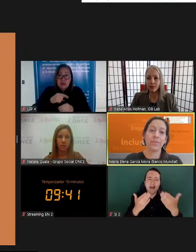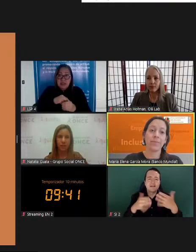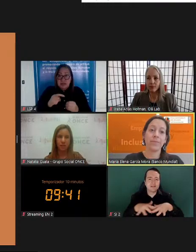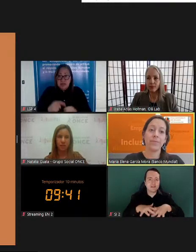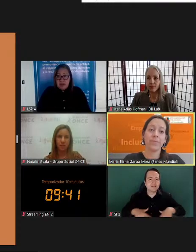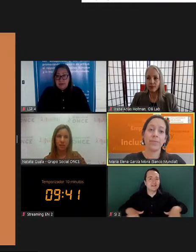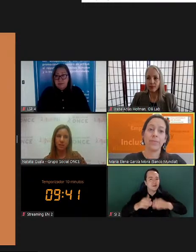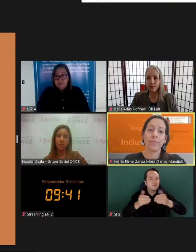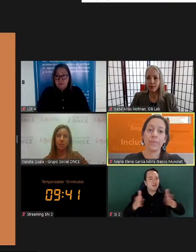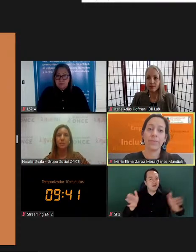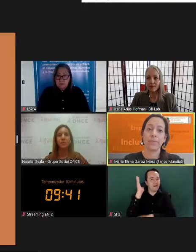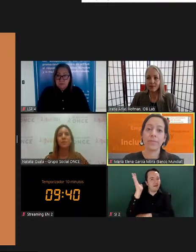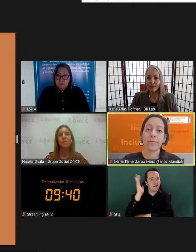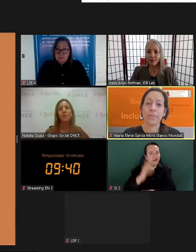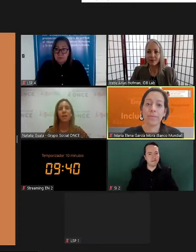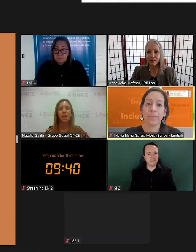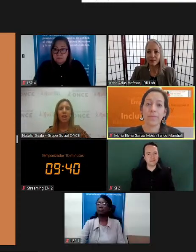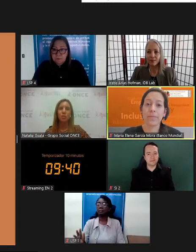so